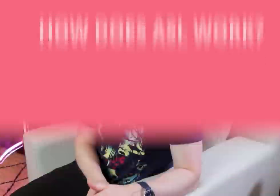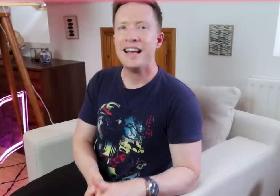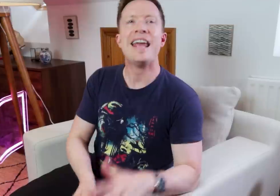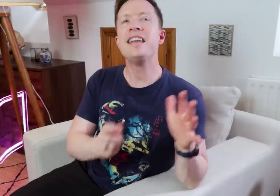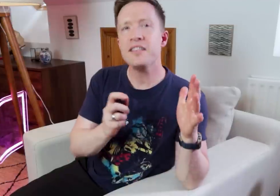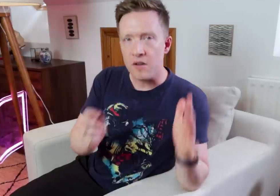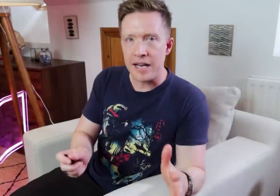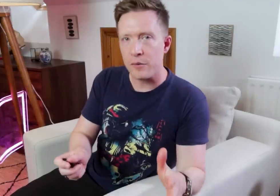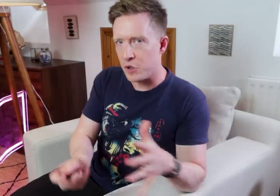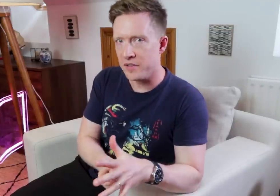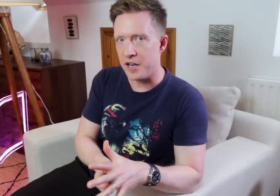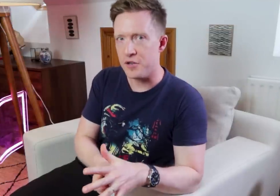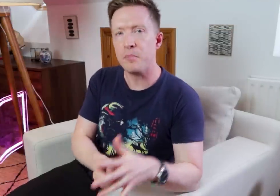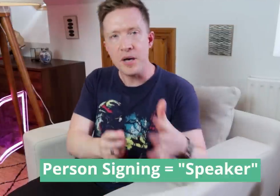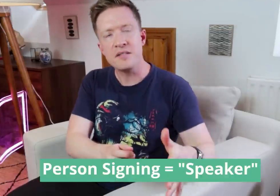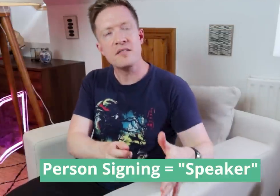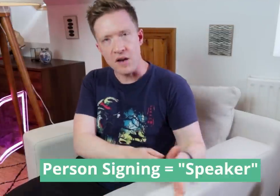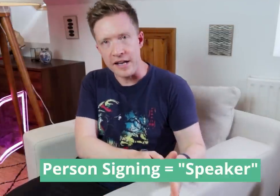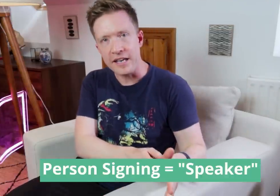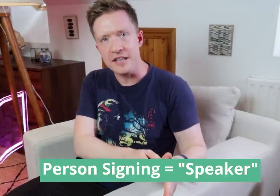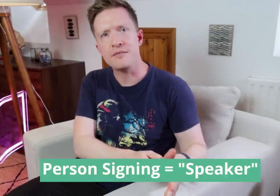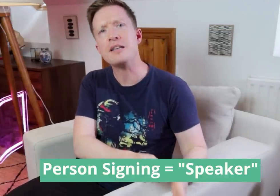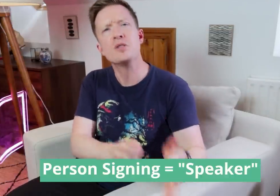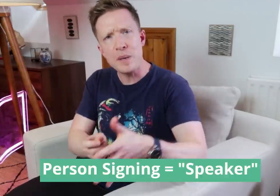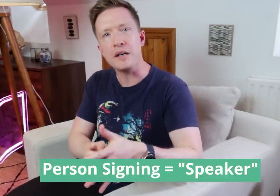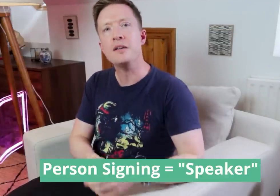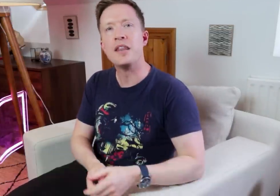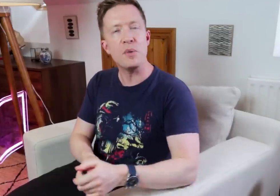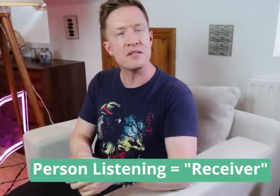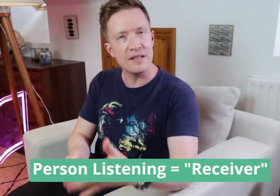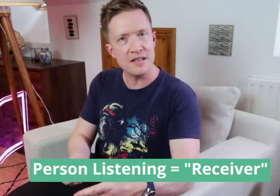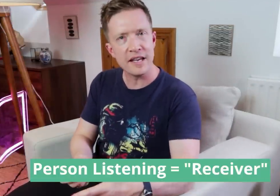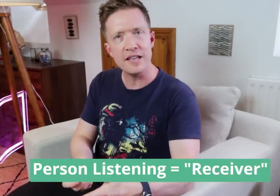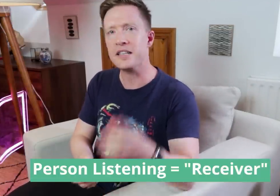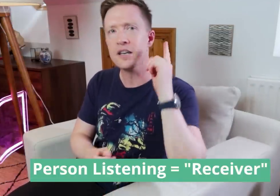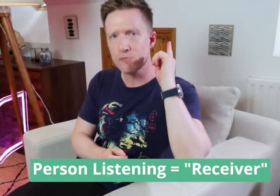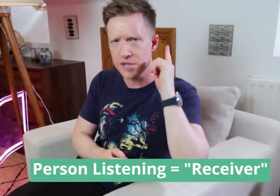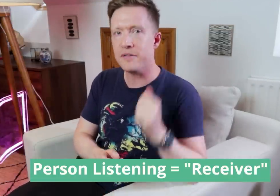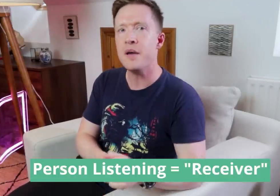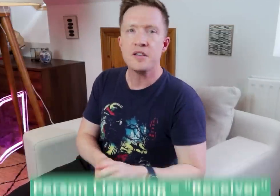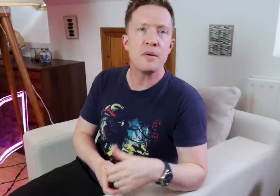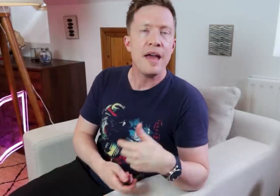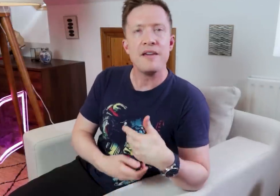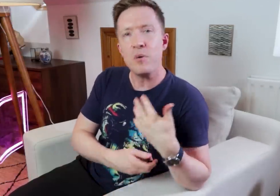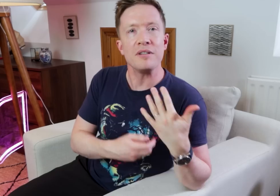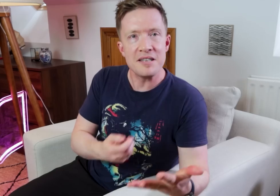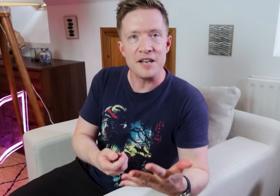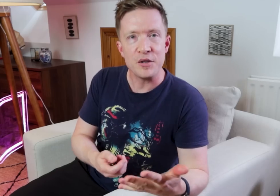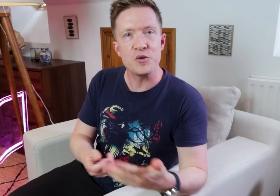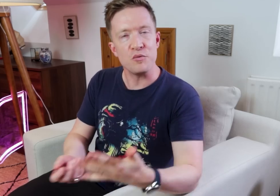In a sign language conversation, the person signing is the speaker and the person listening is the receiver. So, if you are listening, you should